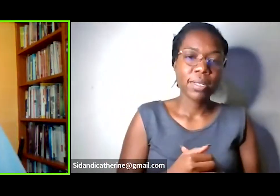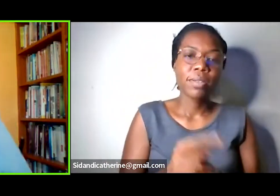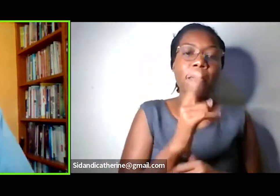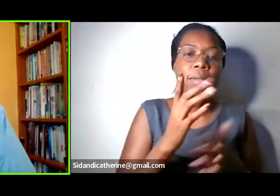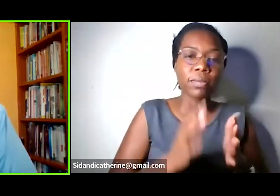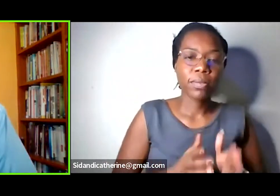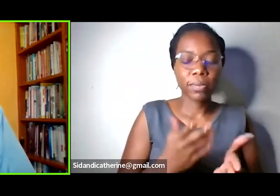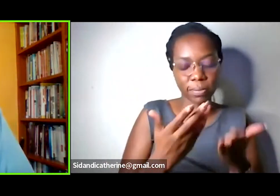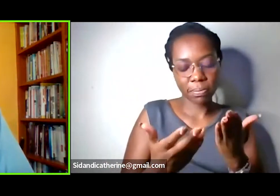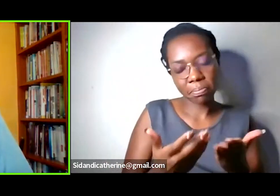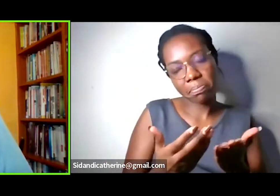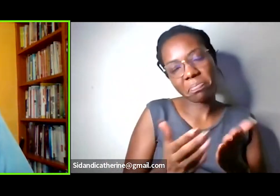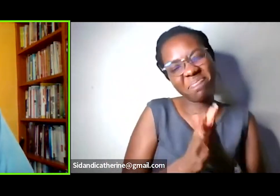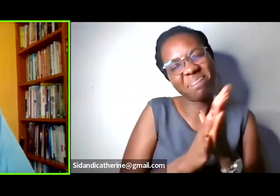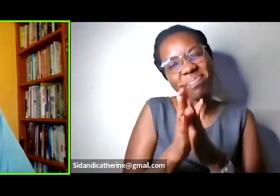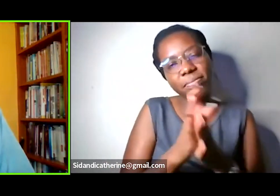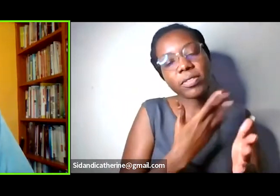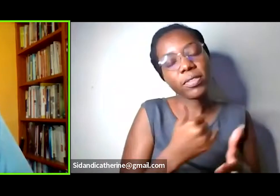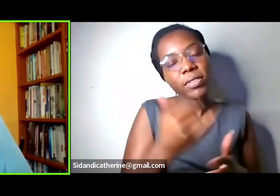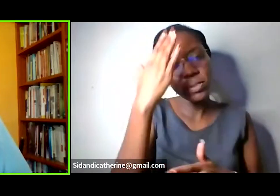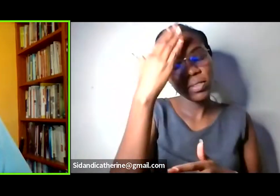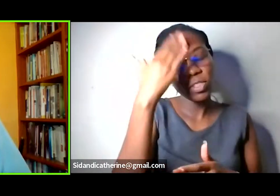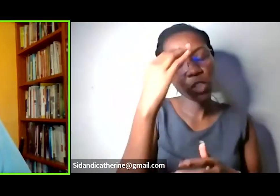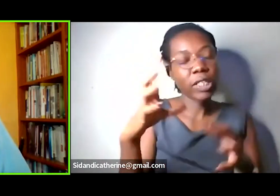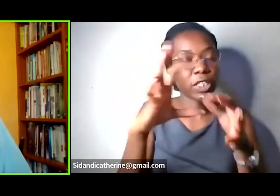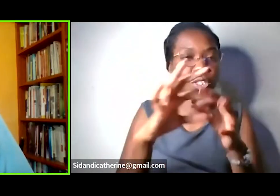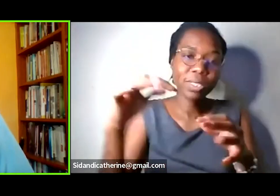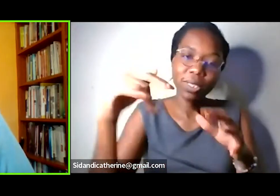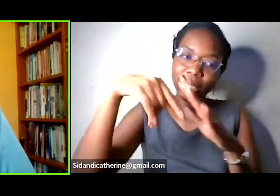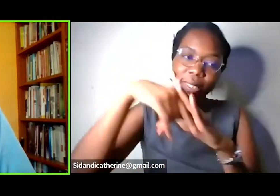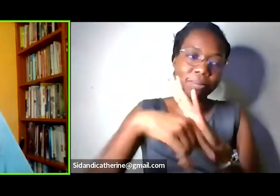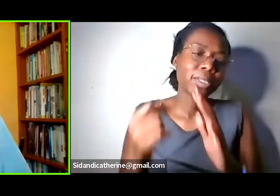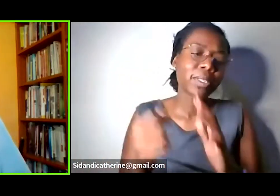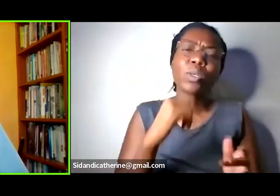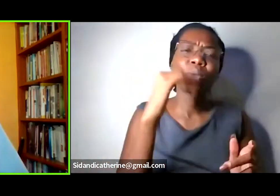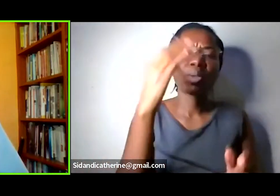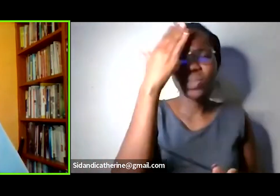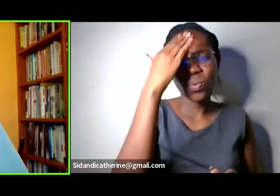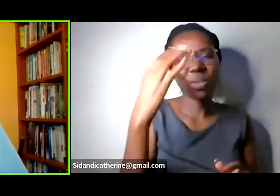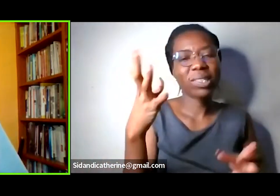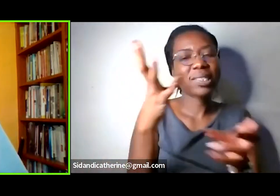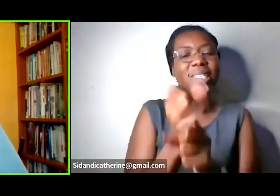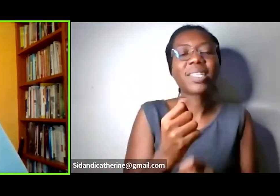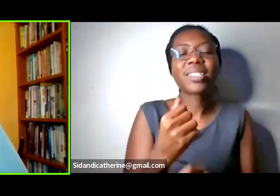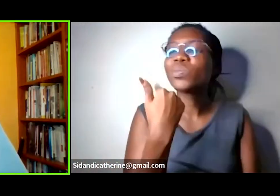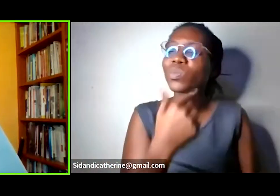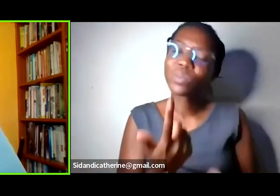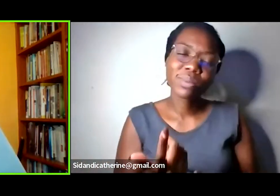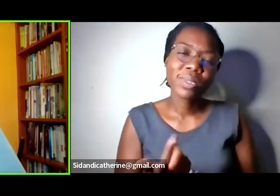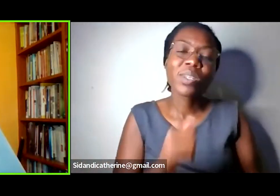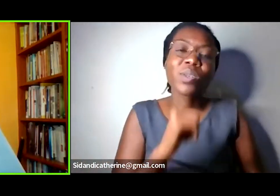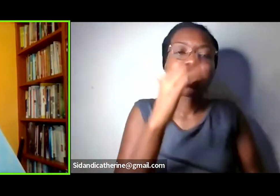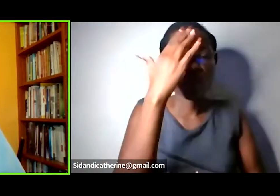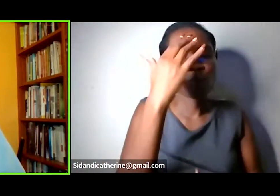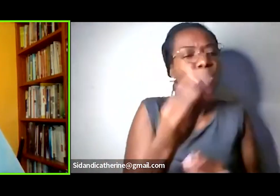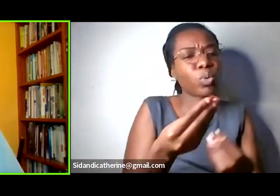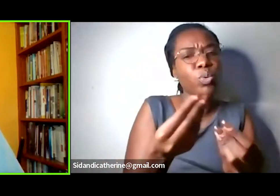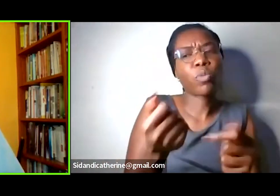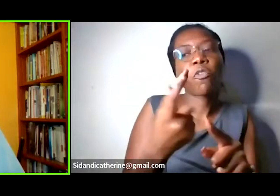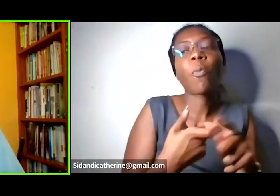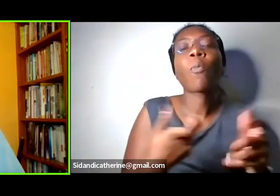get questions. Richie, any other question? Yes, there's a question by Christine. She's saying that you elaborate what it means, talk to